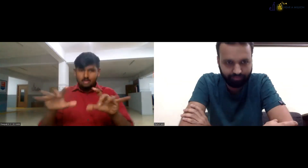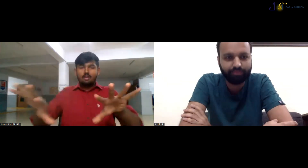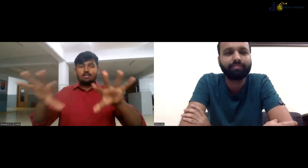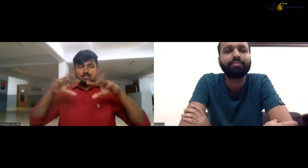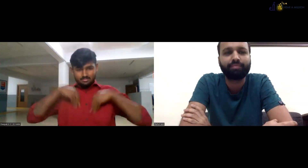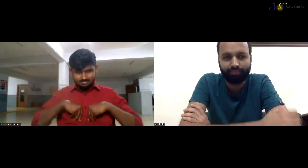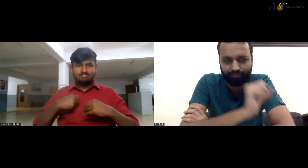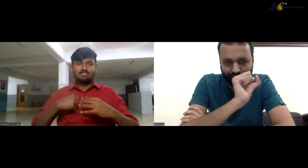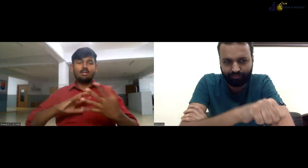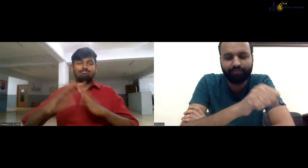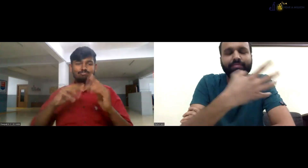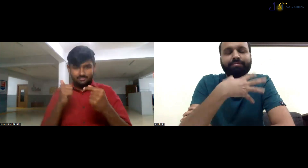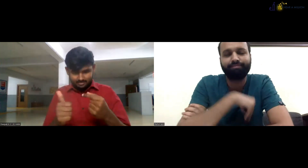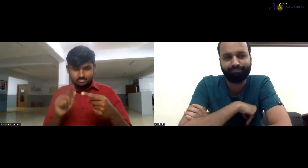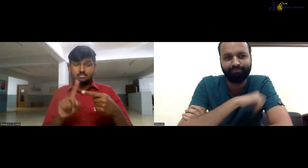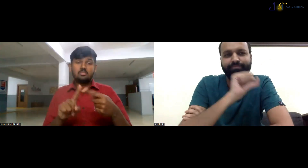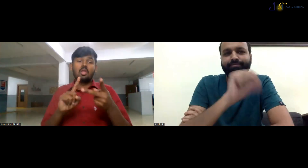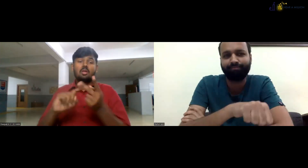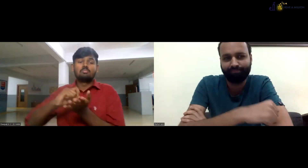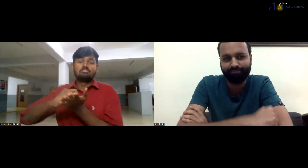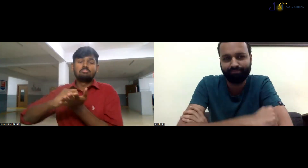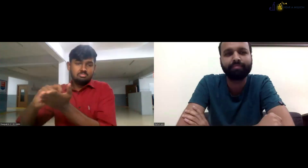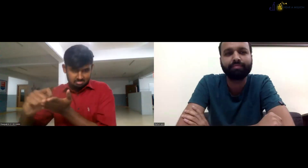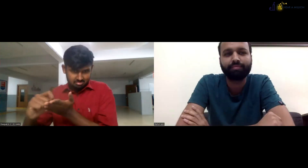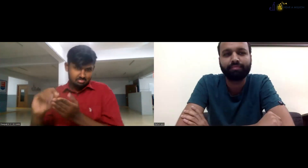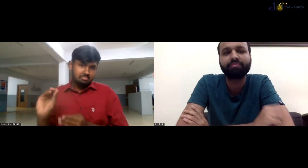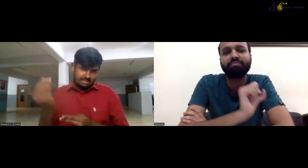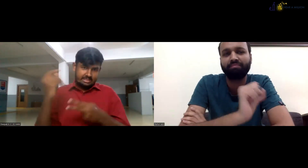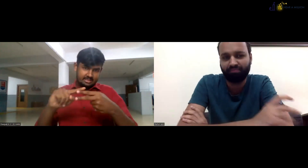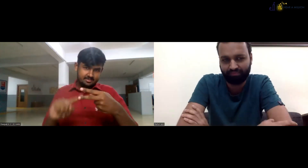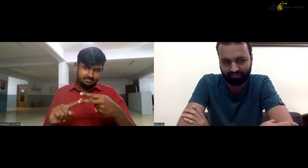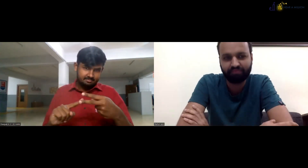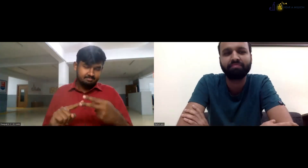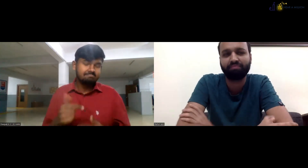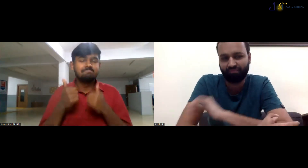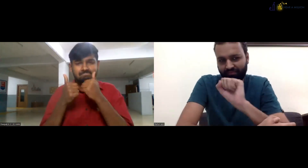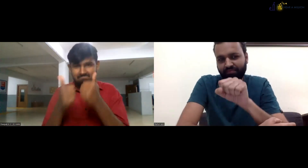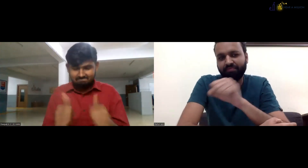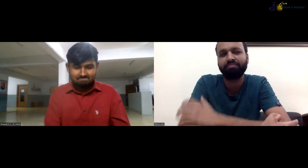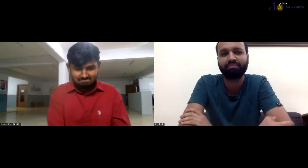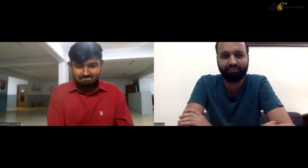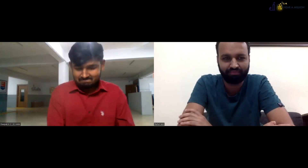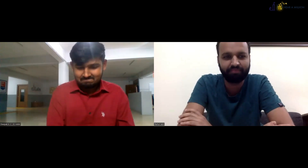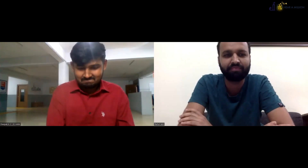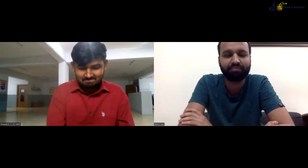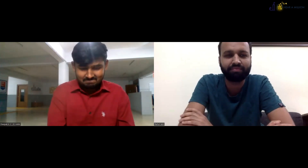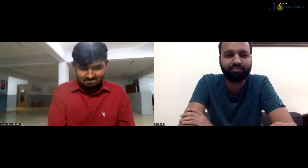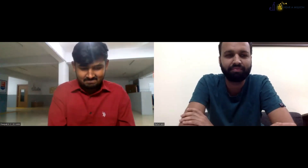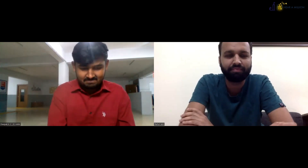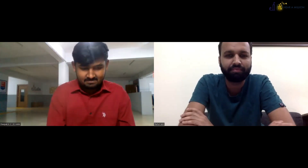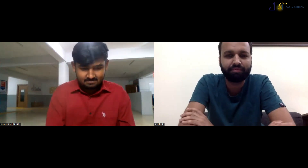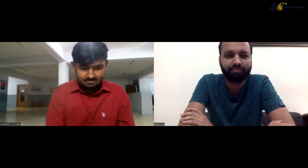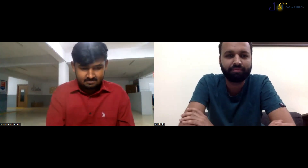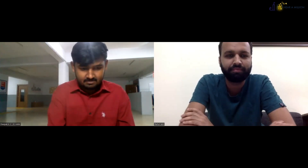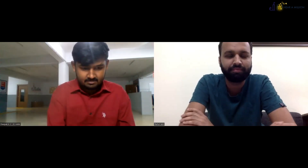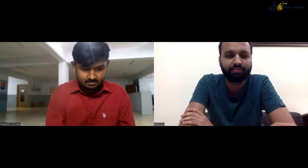So as you said that, you have to observe the communication between the local people, and within some time you pick it up. And the